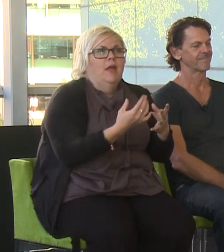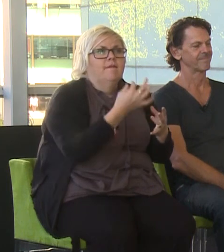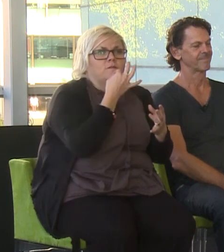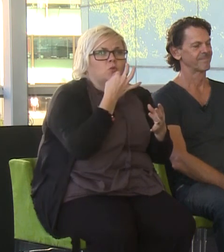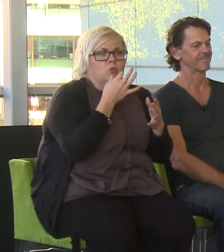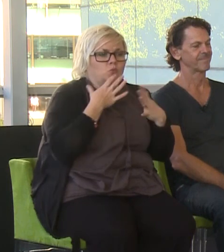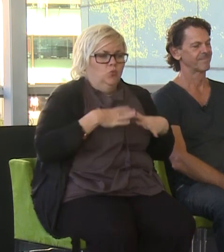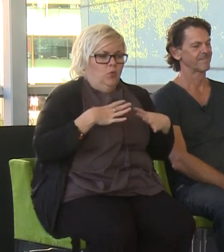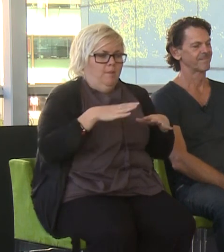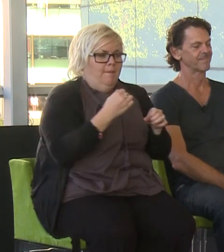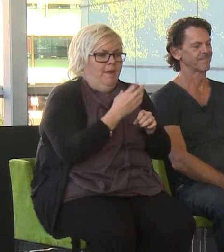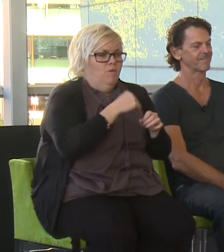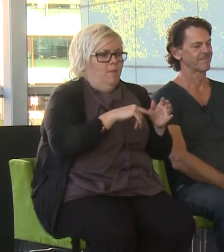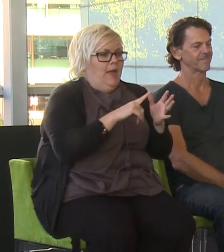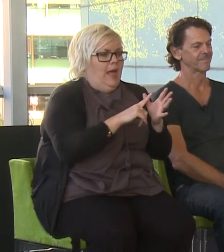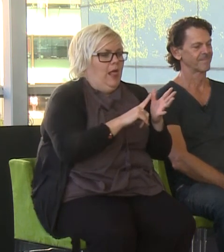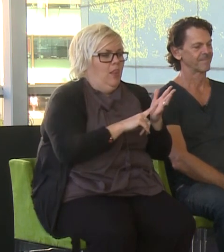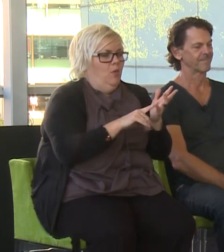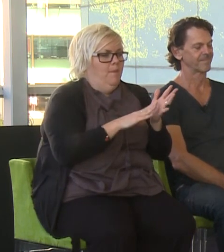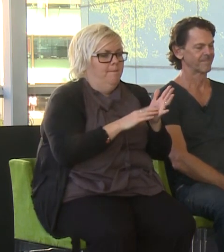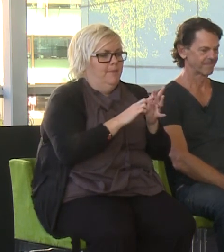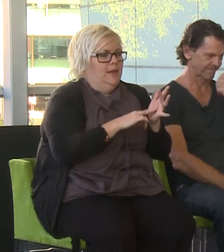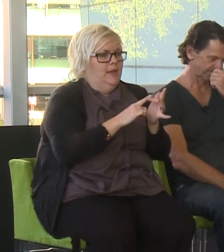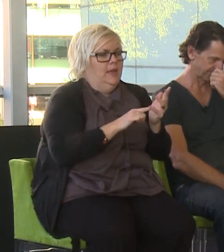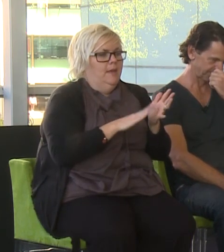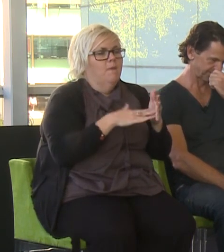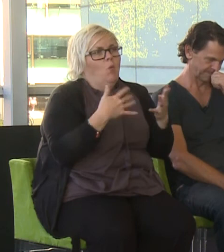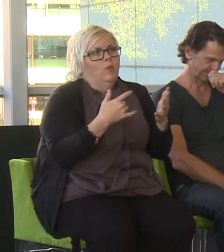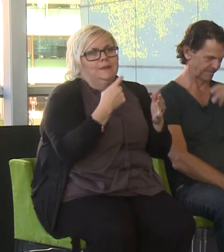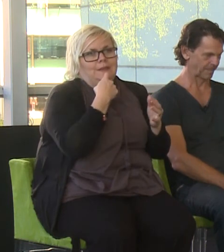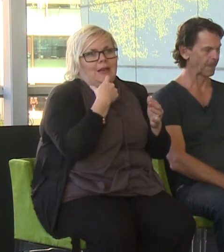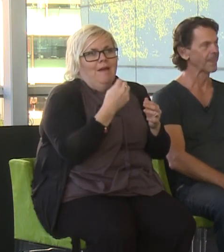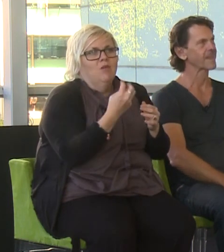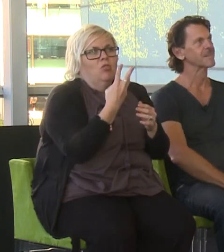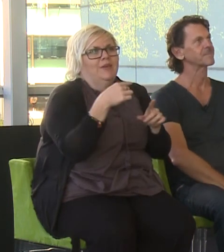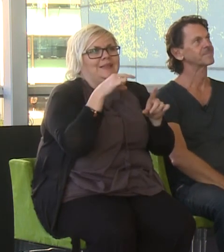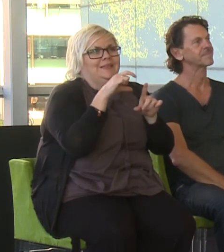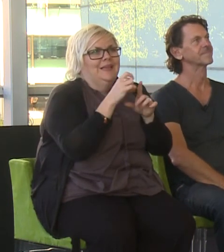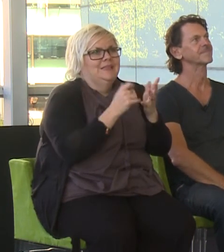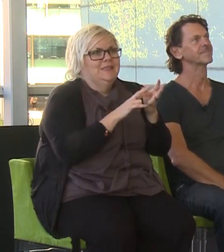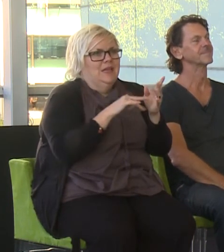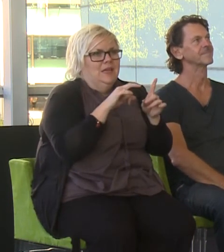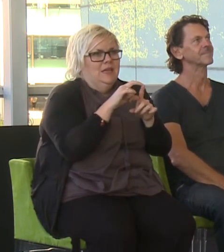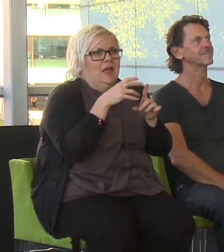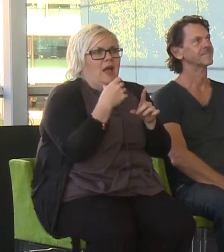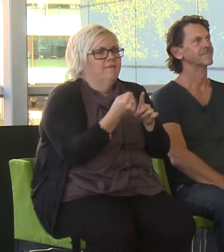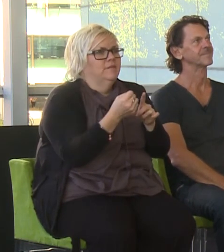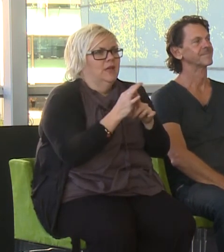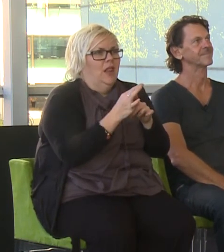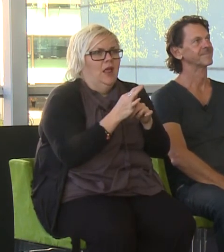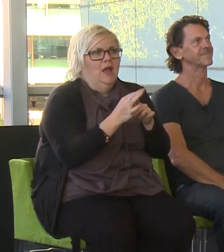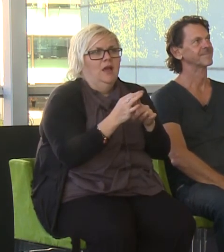from aluminium or steel, which the VFX team have 3D scanned. Its colour, its